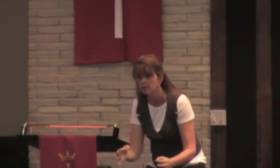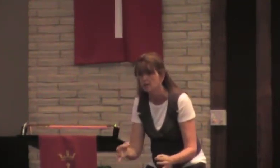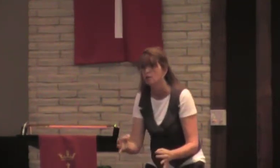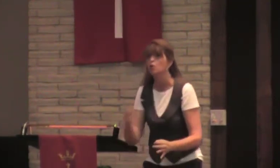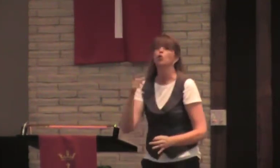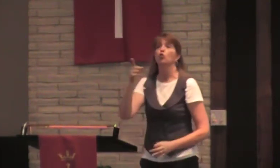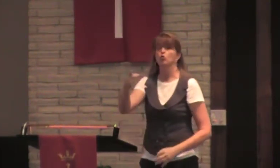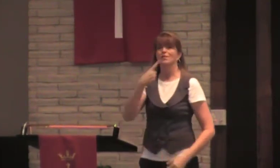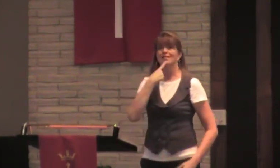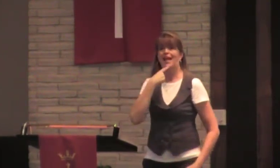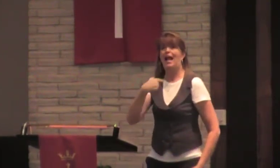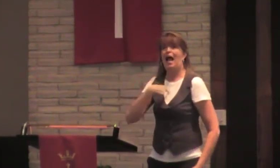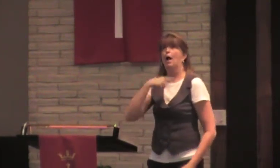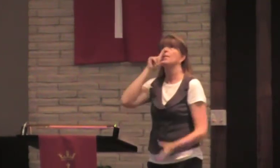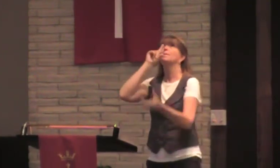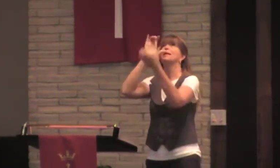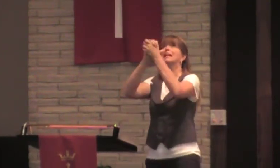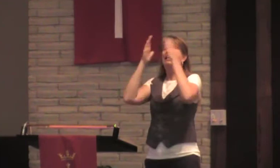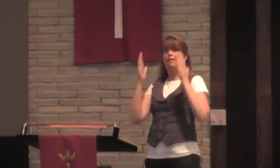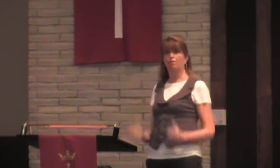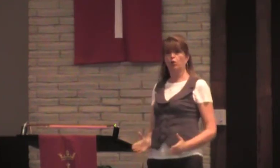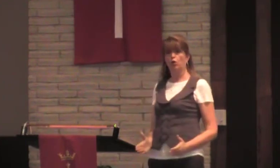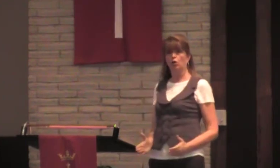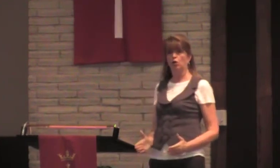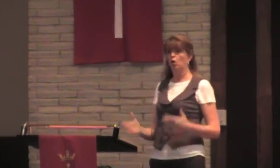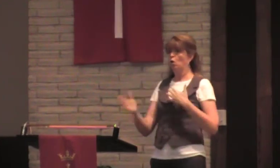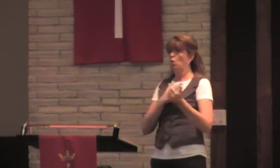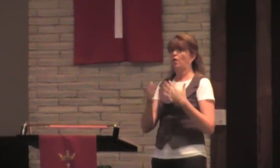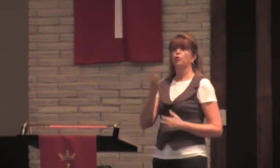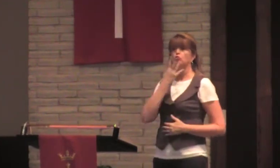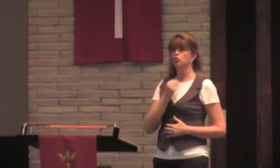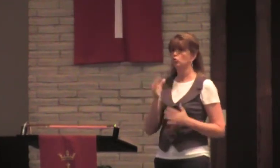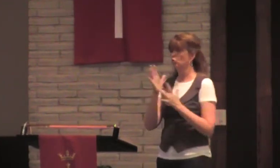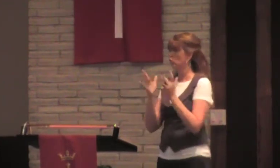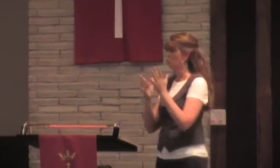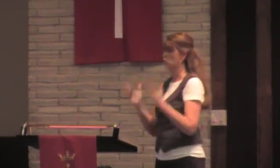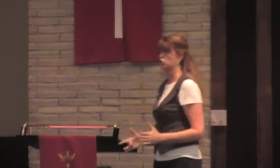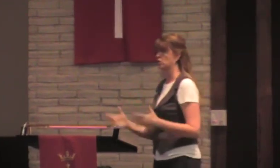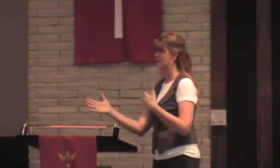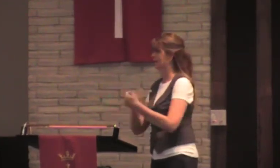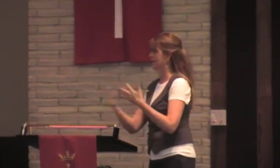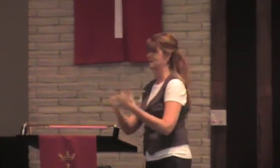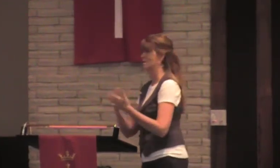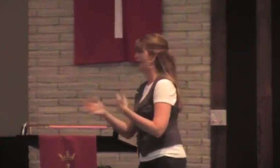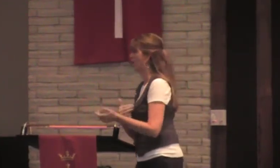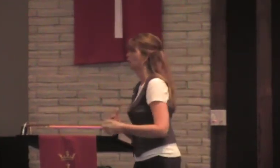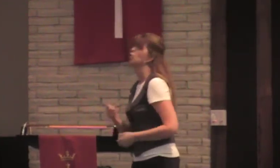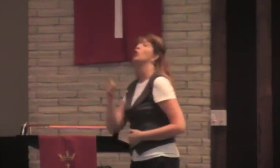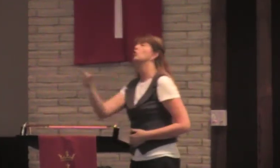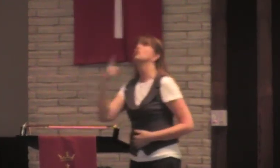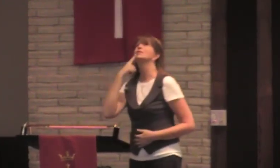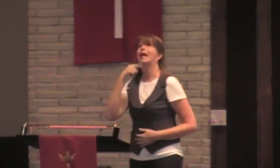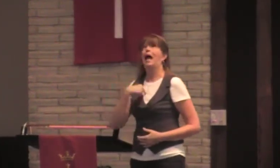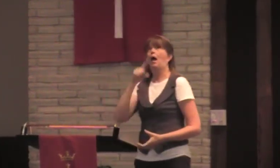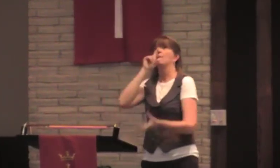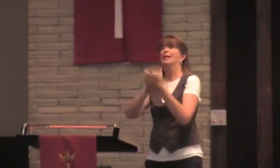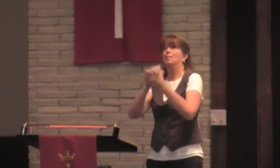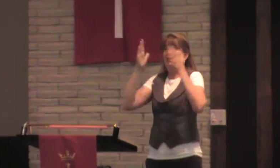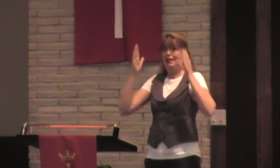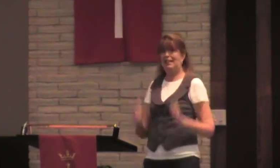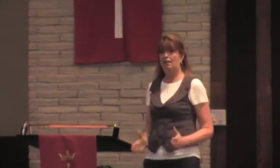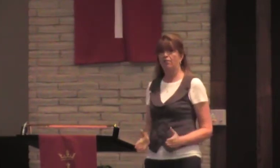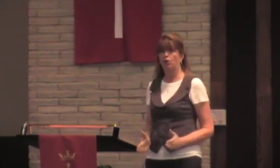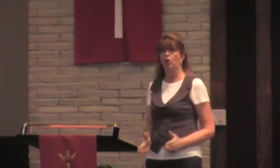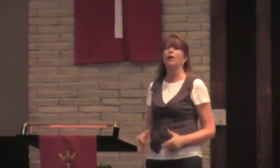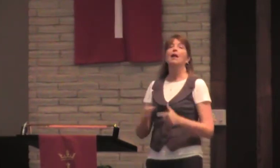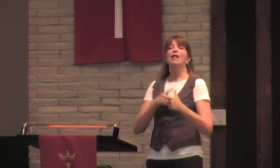a decision. You say, I'm a believer. Doesn't matter, Jew, Christian, doesn't matter.